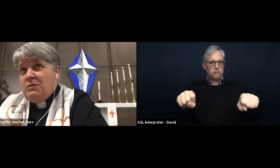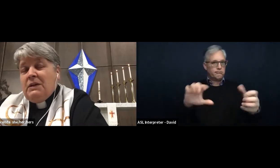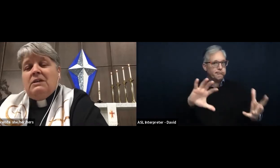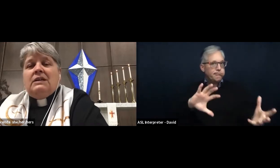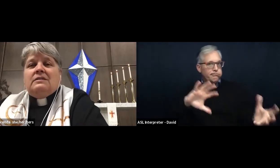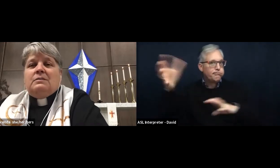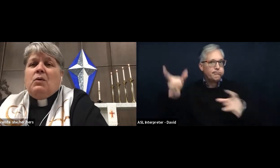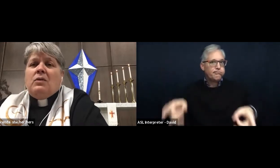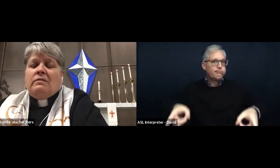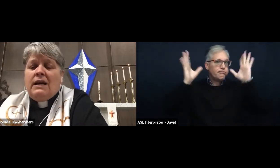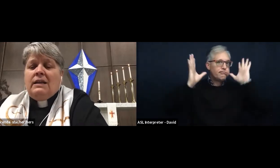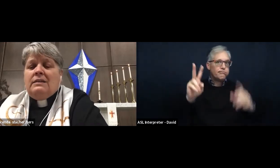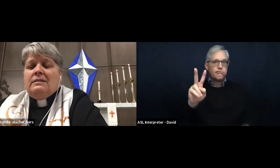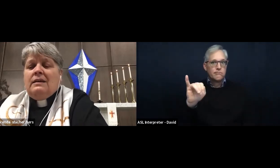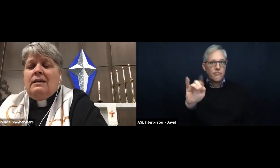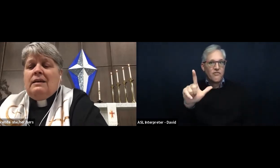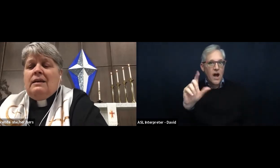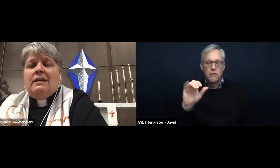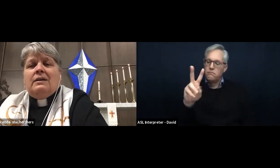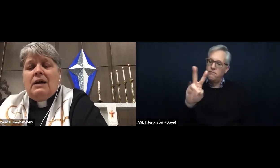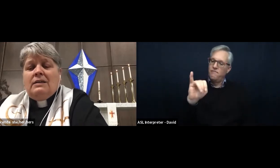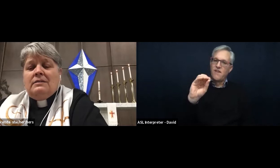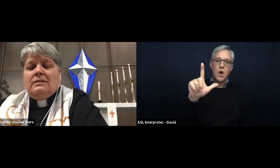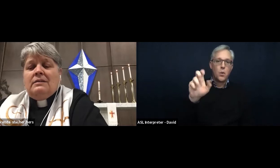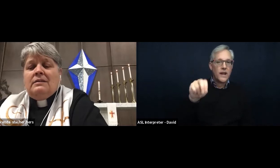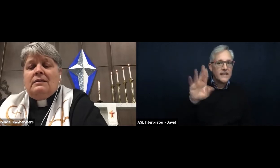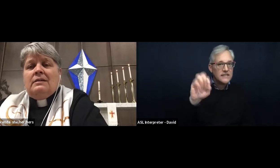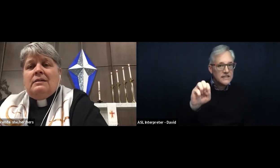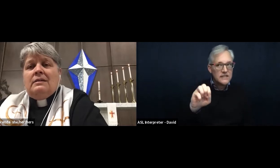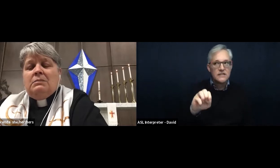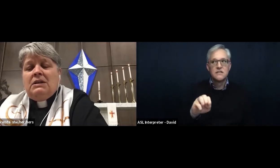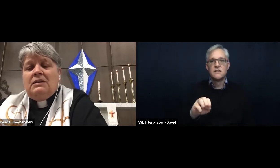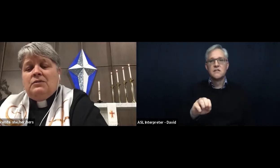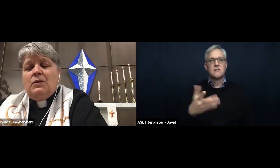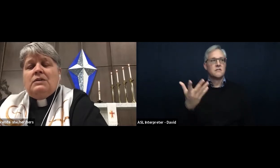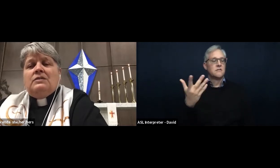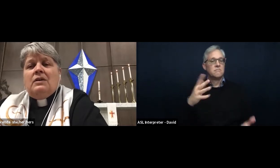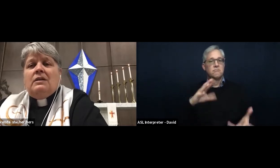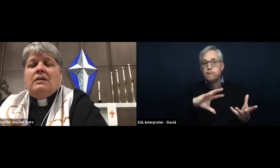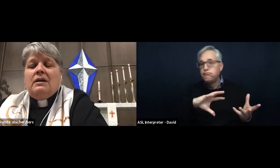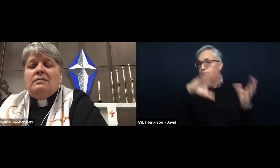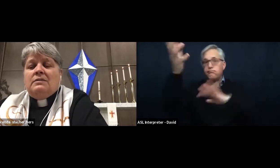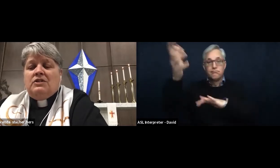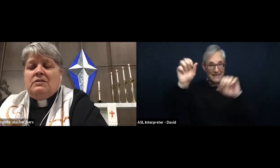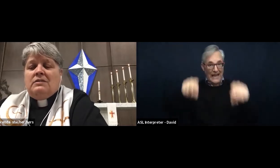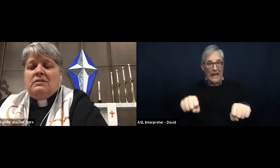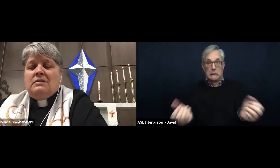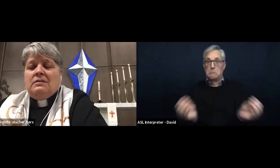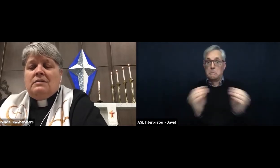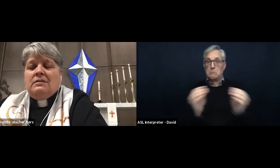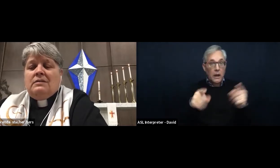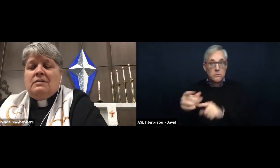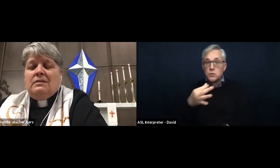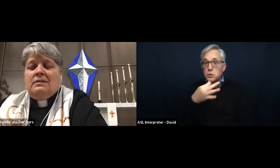we've experienced more violence and unrest, please focus on the love of Jesus.